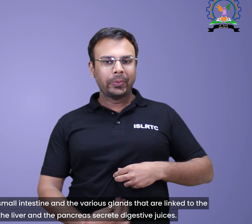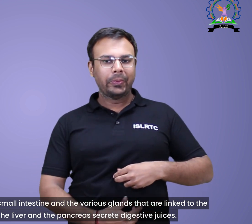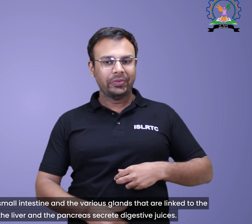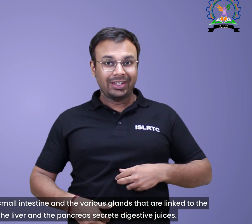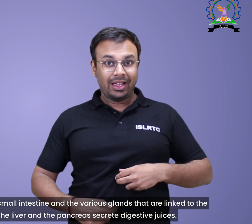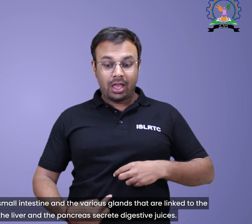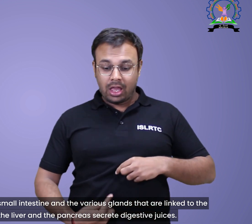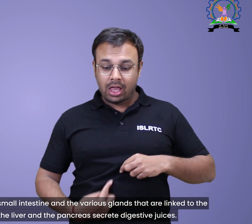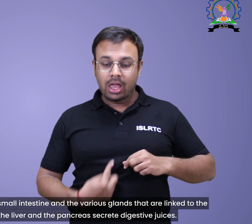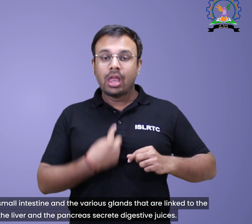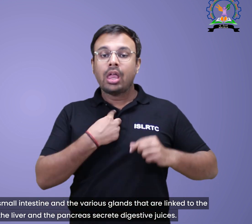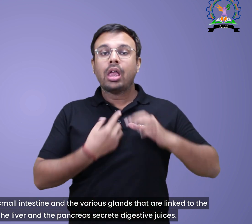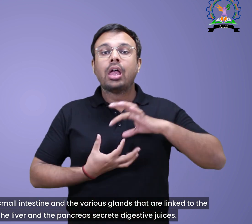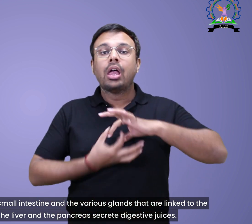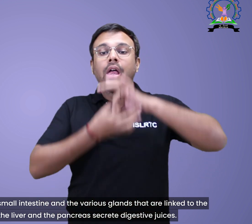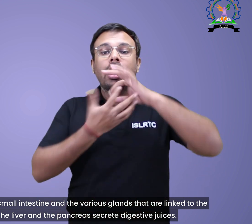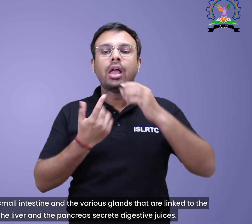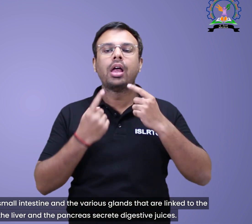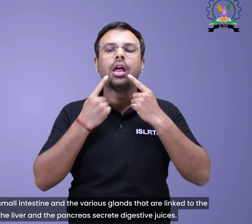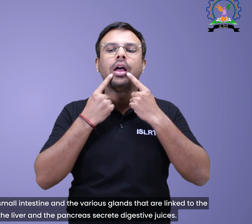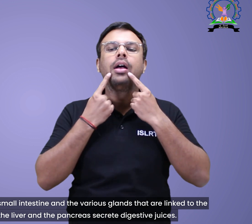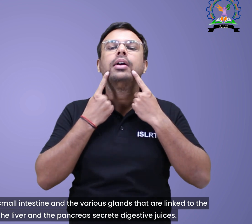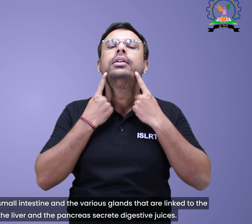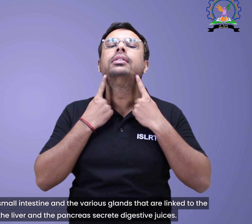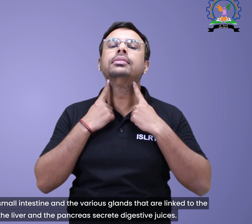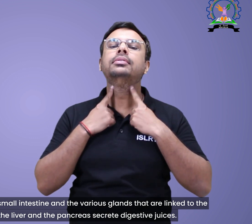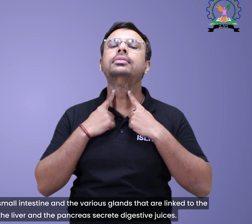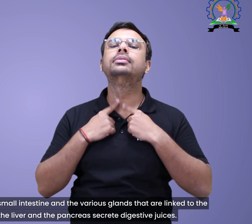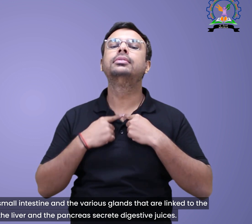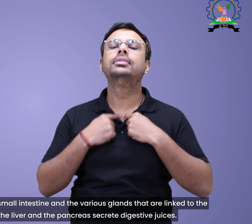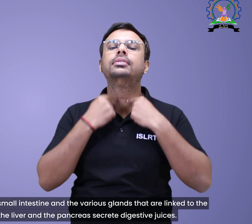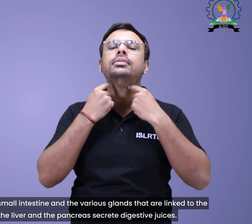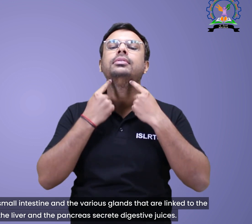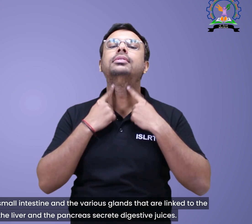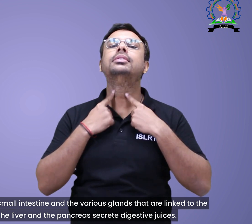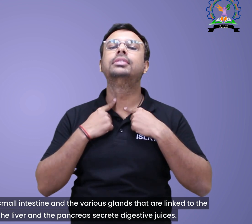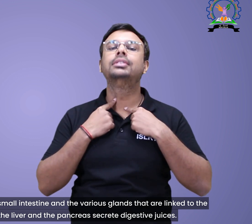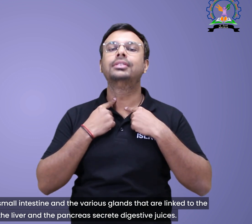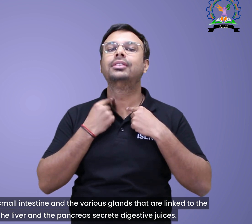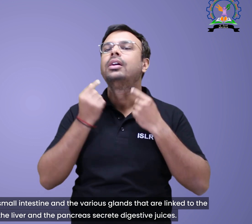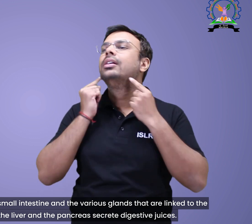salivary glands, the liver and the pancreas secrete digestive juices.